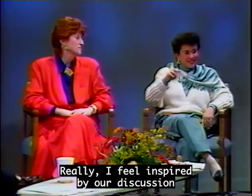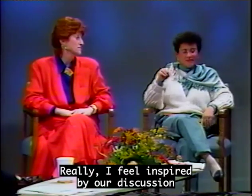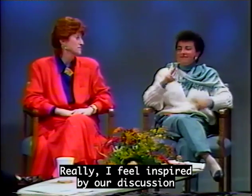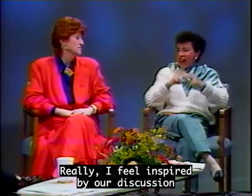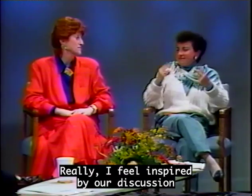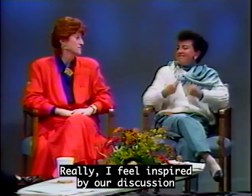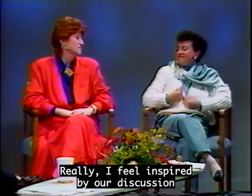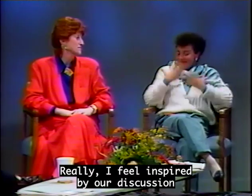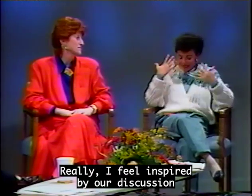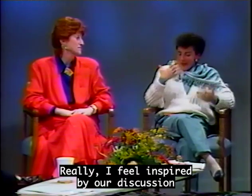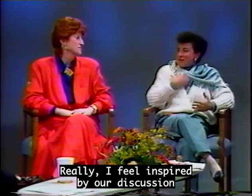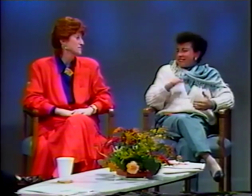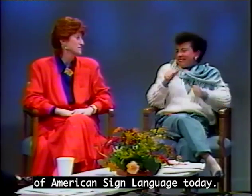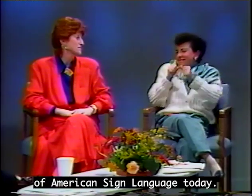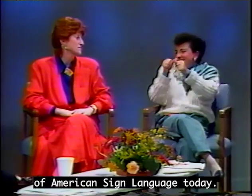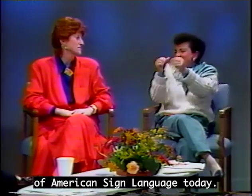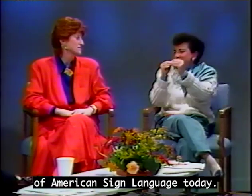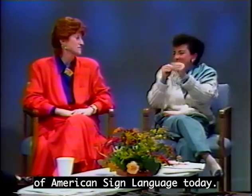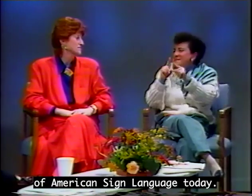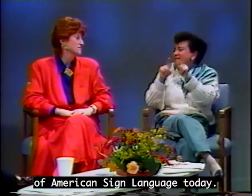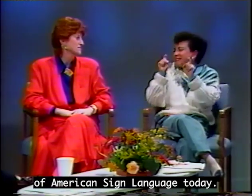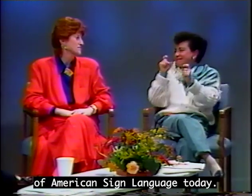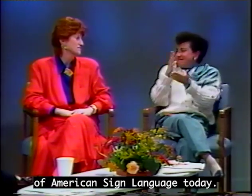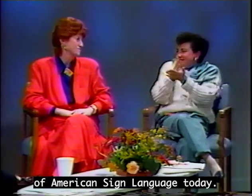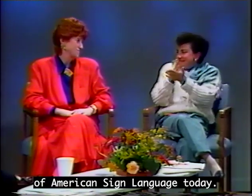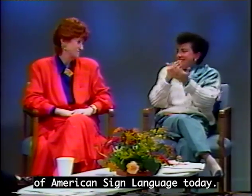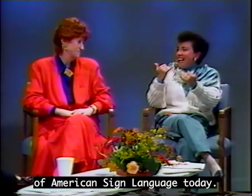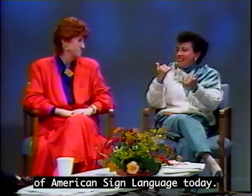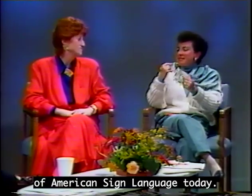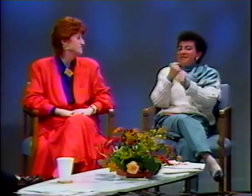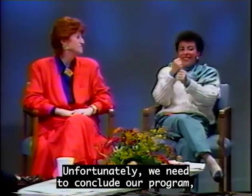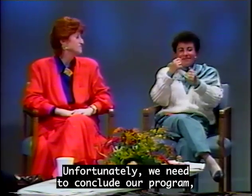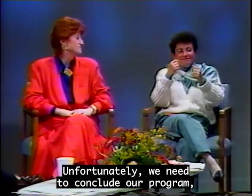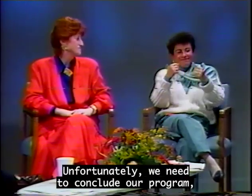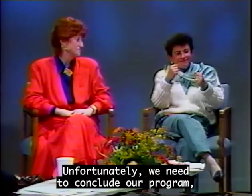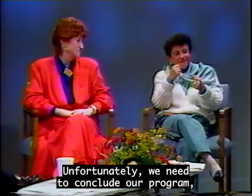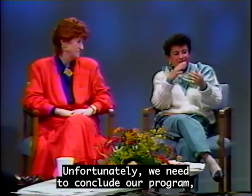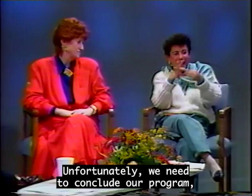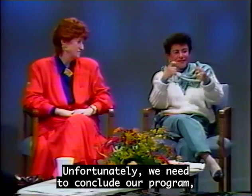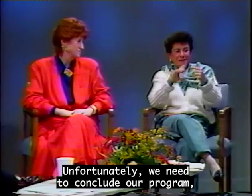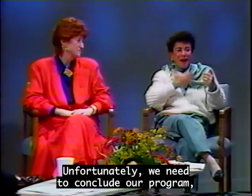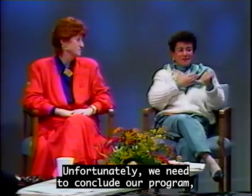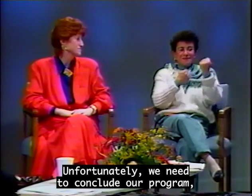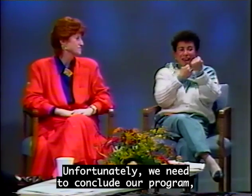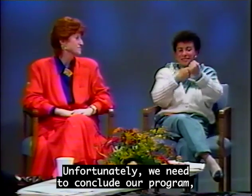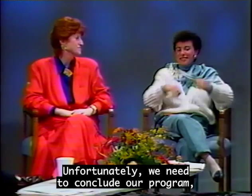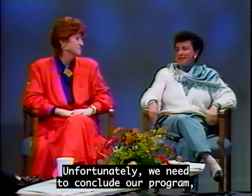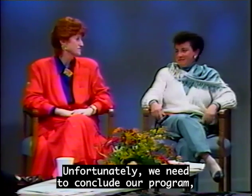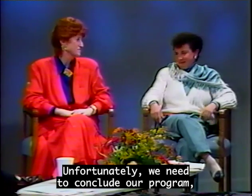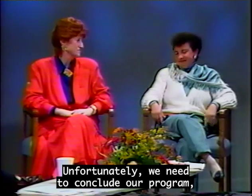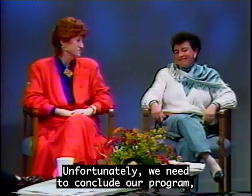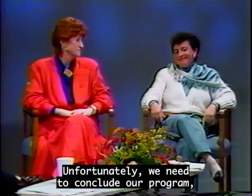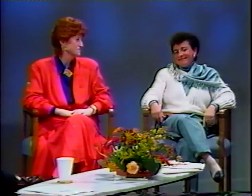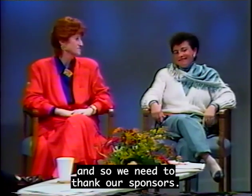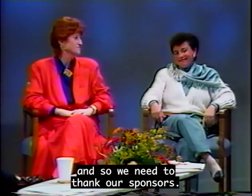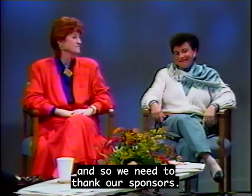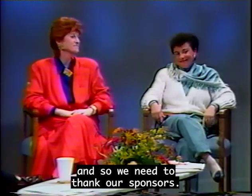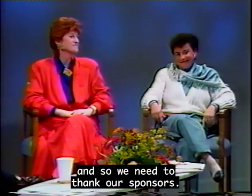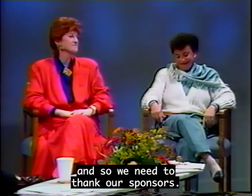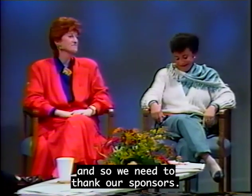feel inspired by our discussion of American Sign Language today. Unfortunately, we need to conclude our program, and so we need to